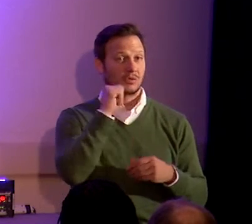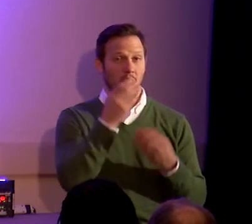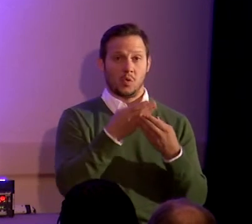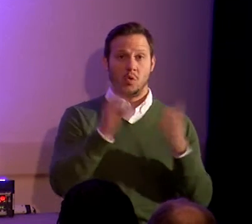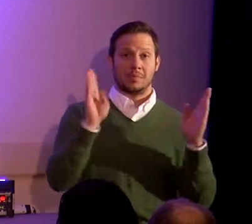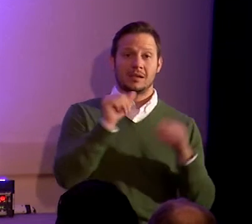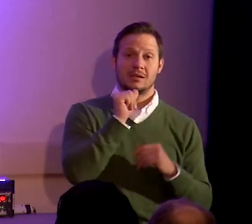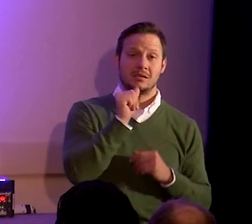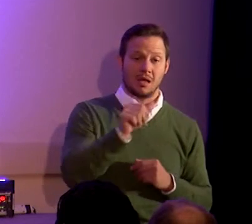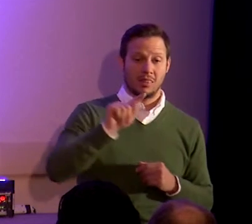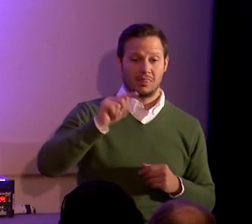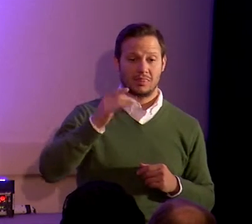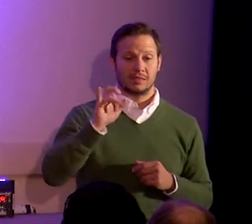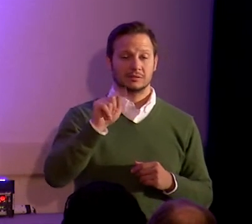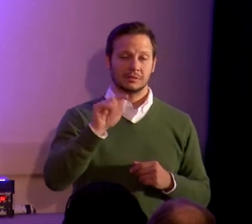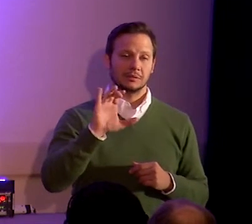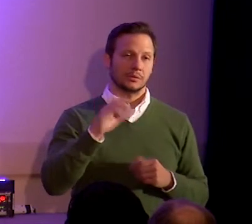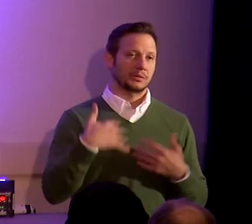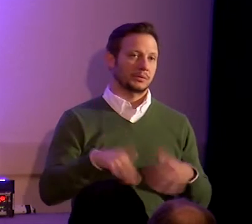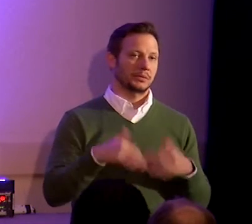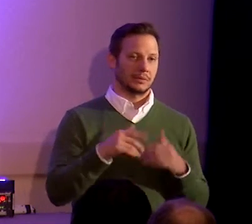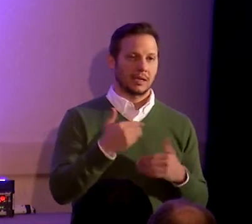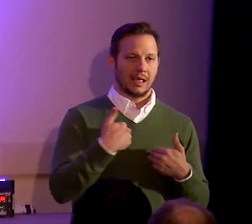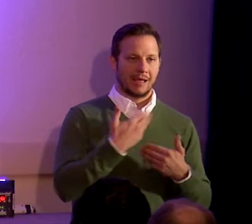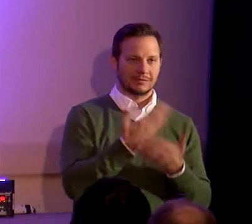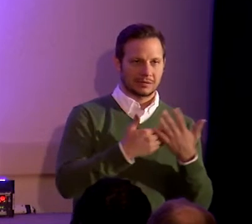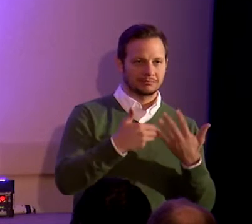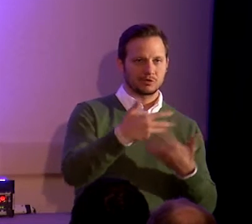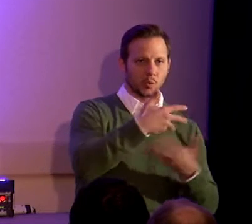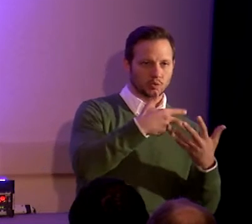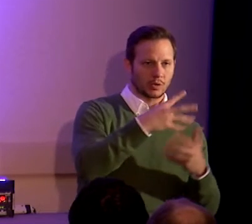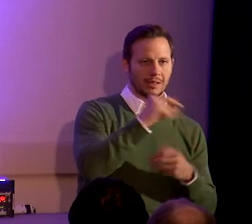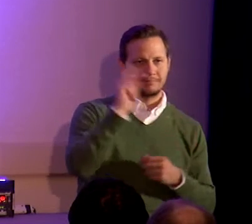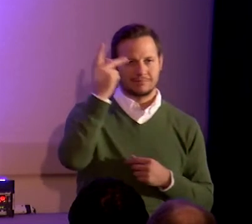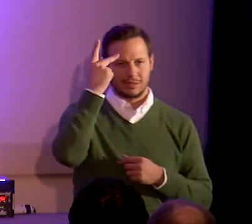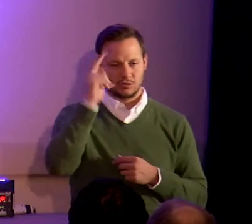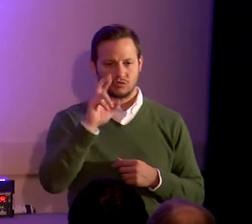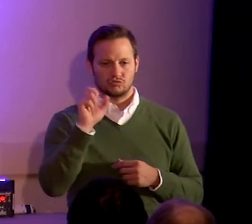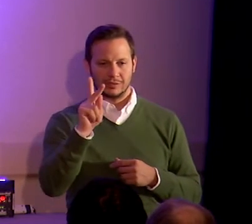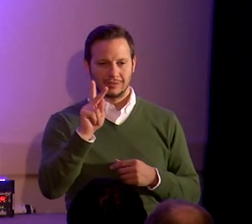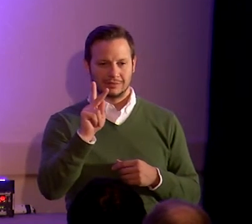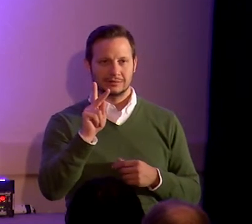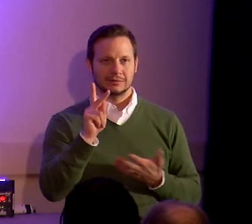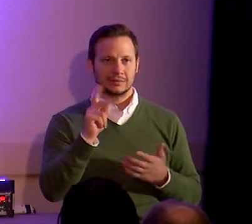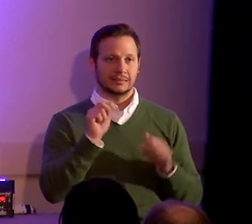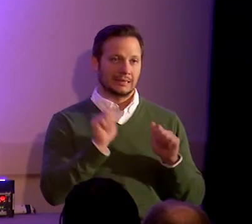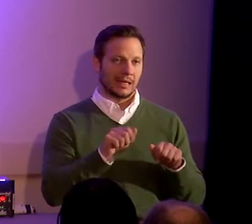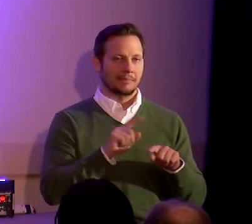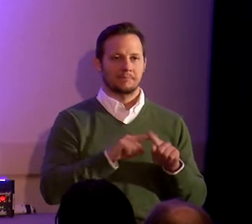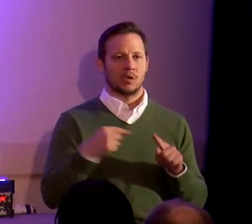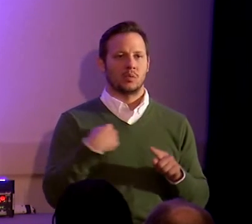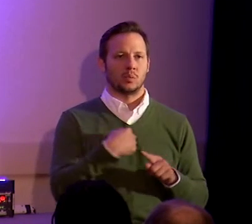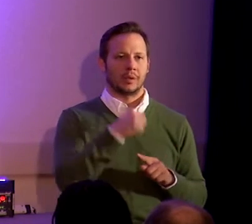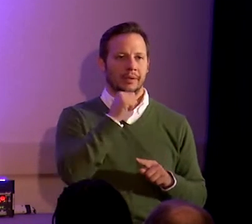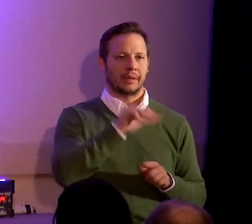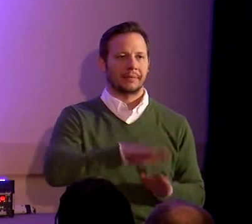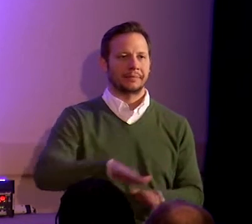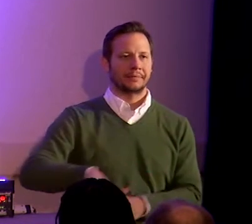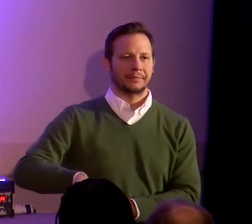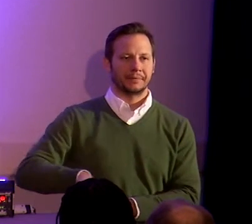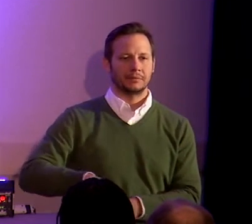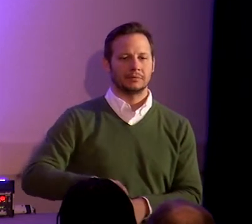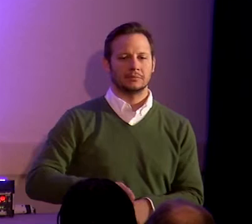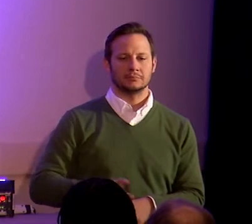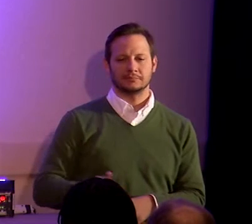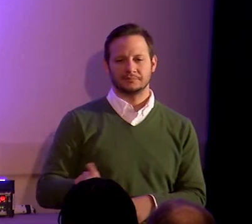can sometimes still carry with it both social and political risk, but we're not marginal, right? Our voices are being welcomed into the